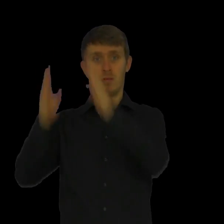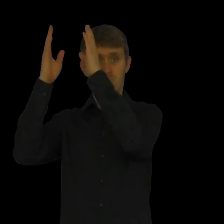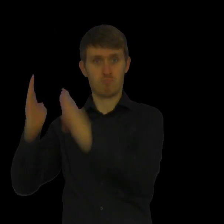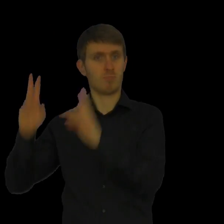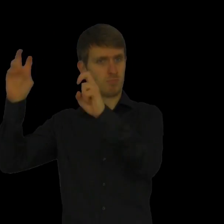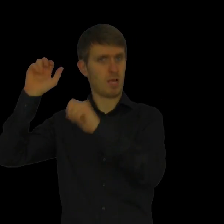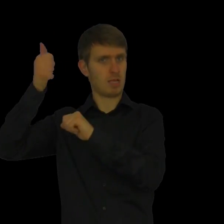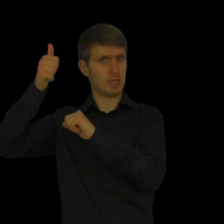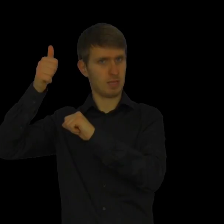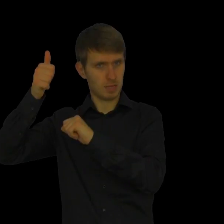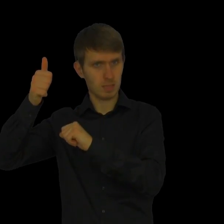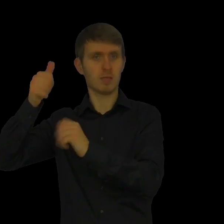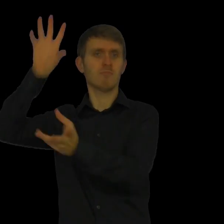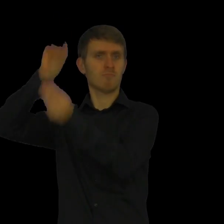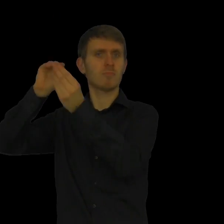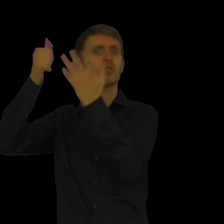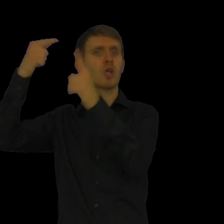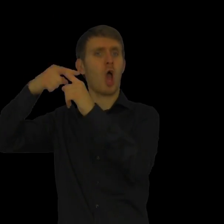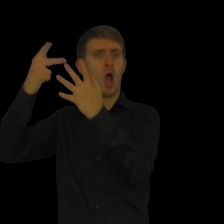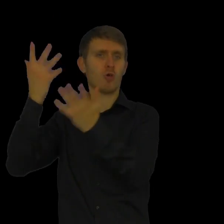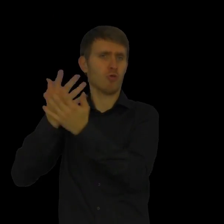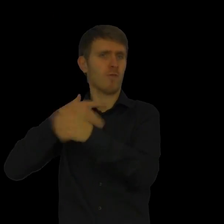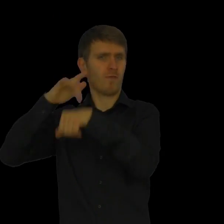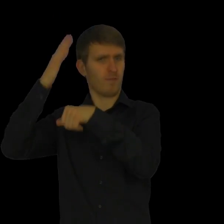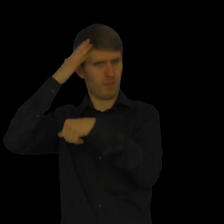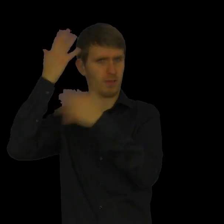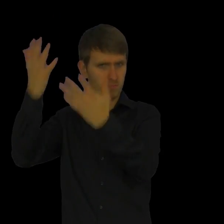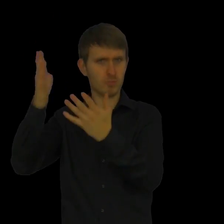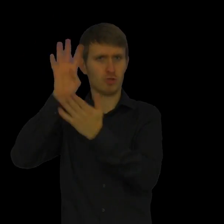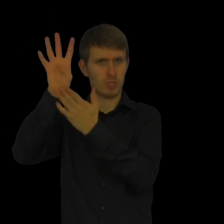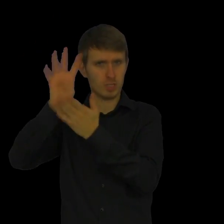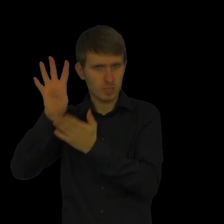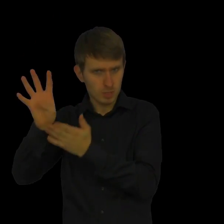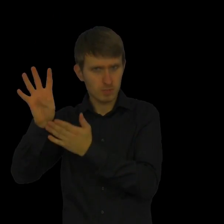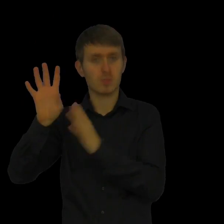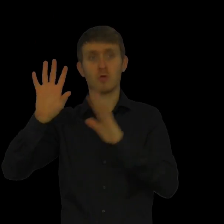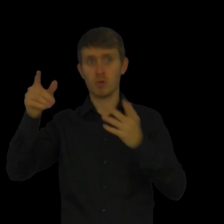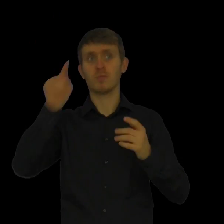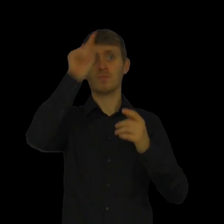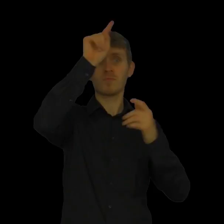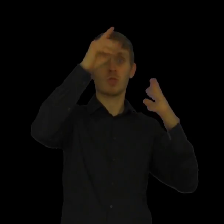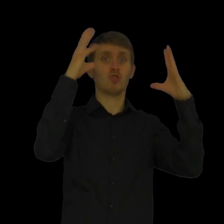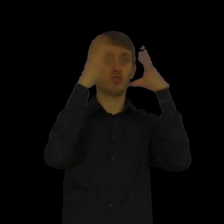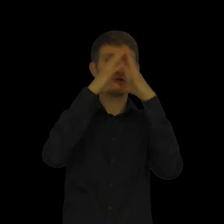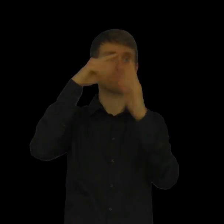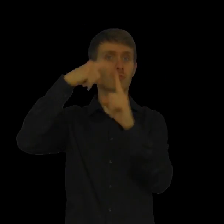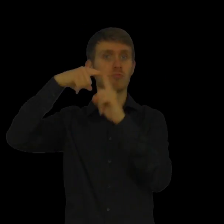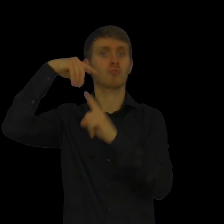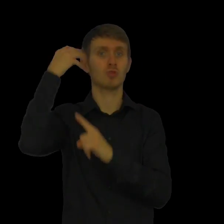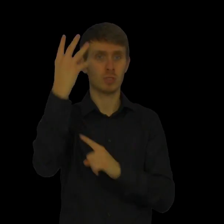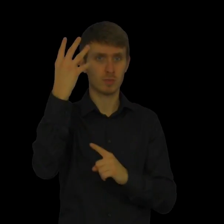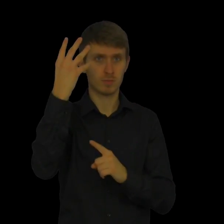nine is equal to 13 is equal to 13. now we have to remind ourselves this is